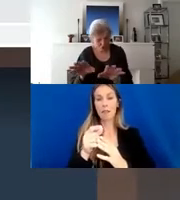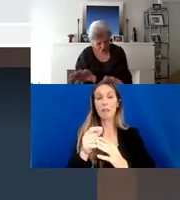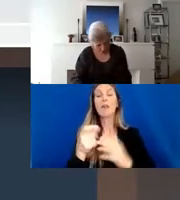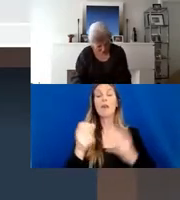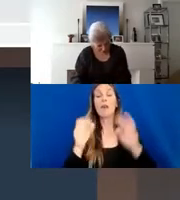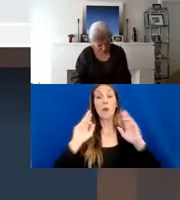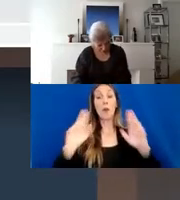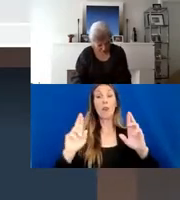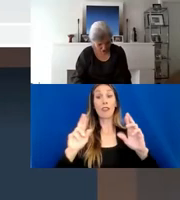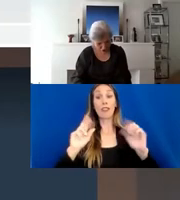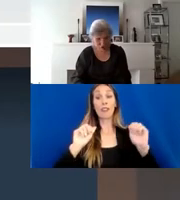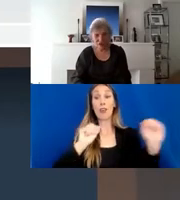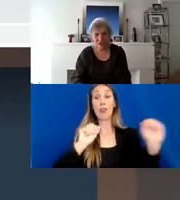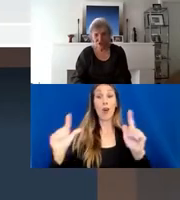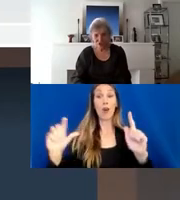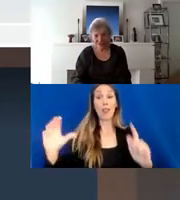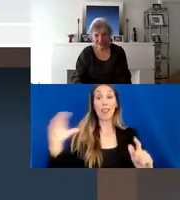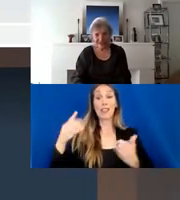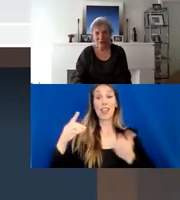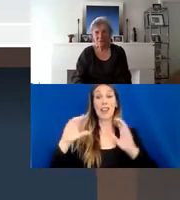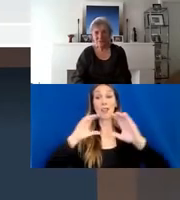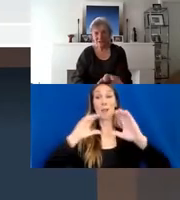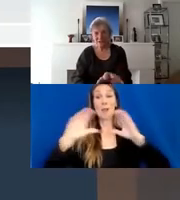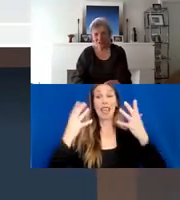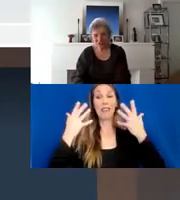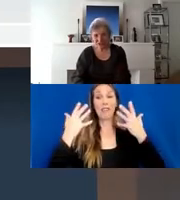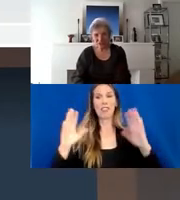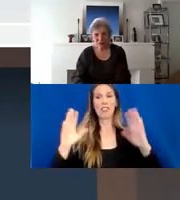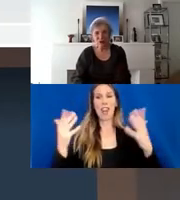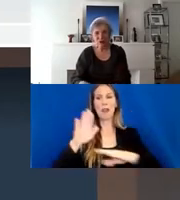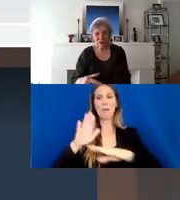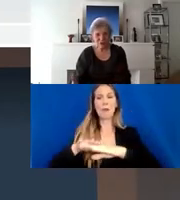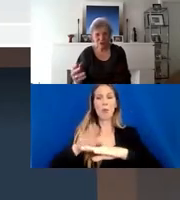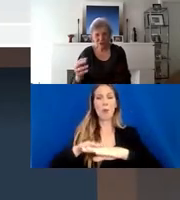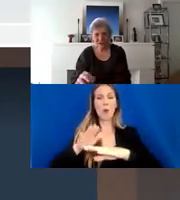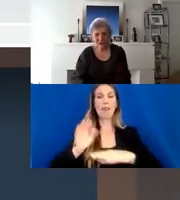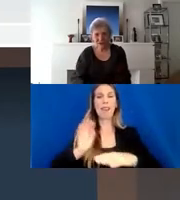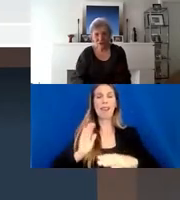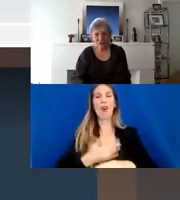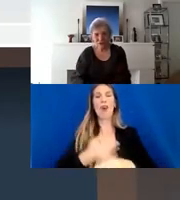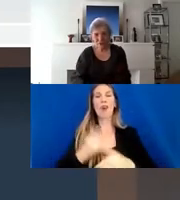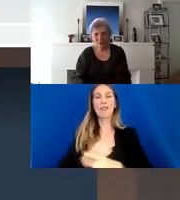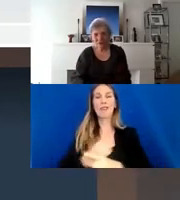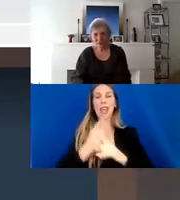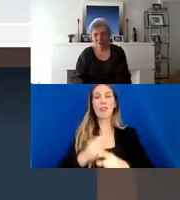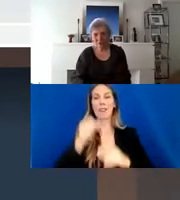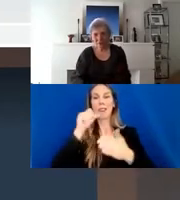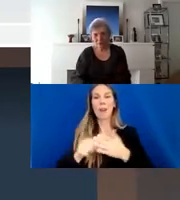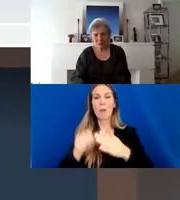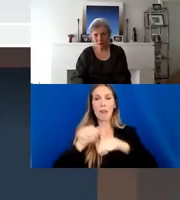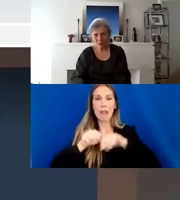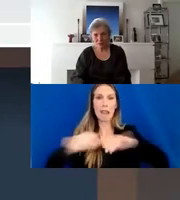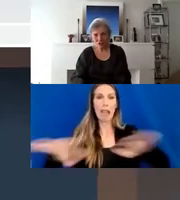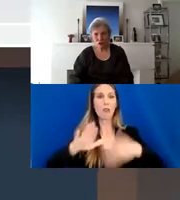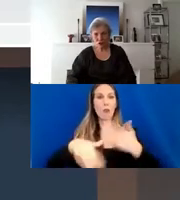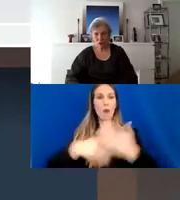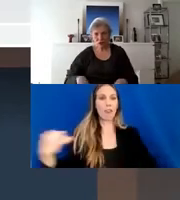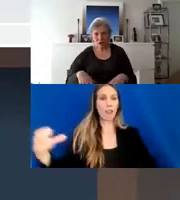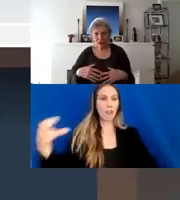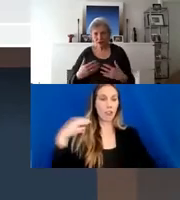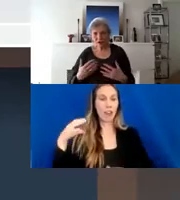our standard letter since 2010 about the chair role in communicating with paper presenters.